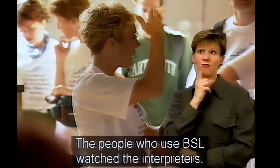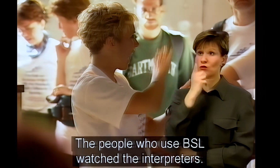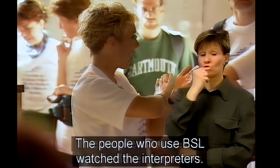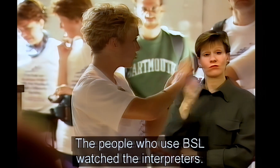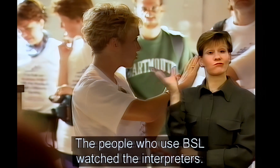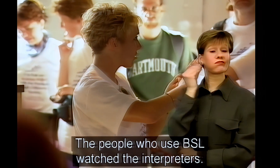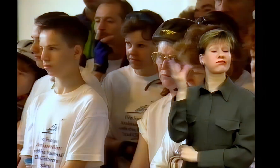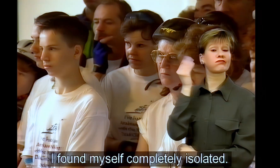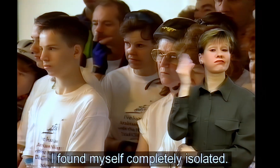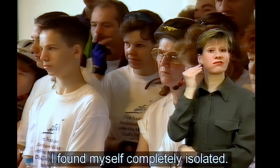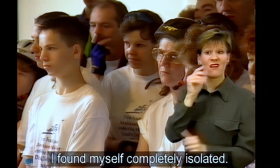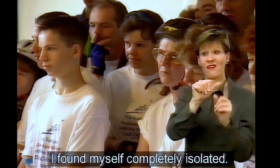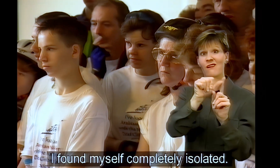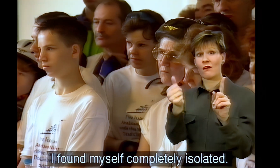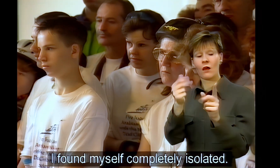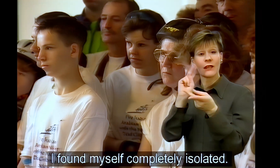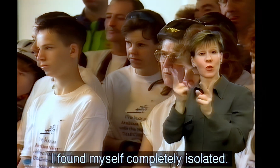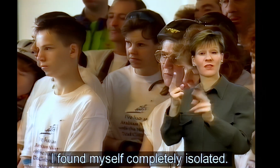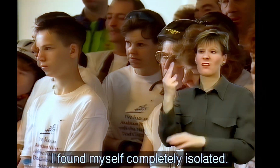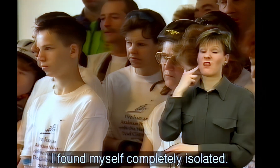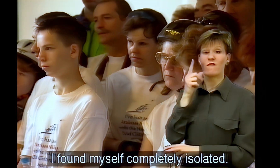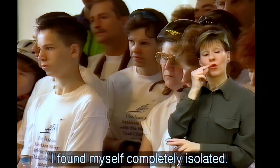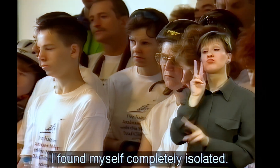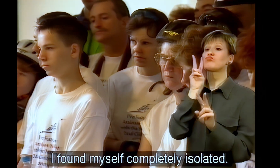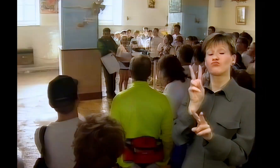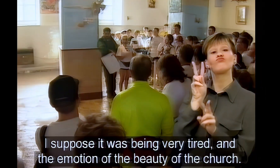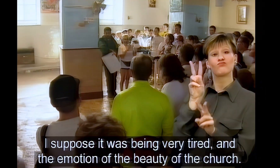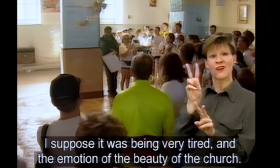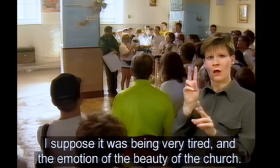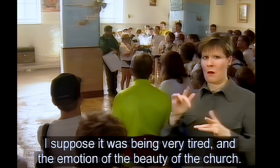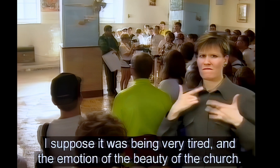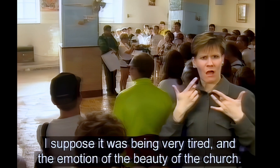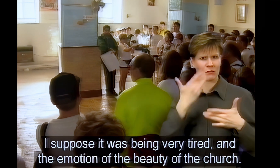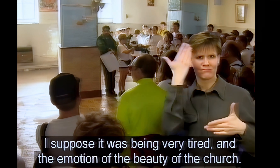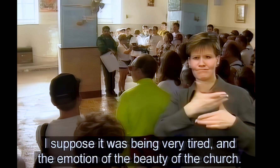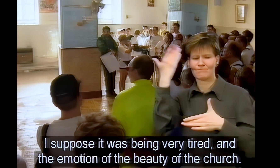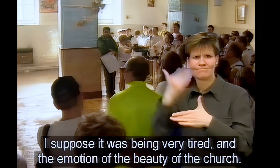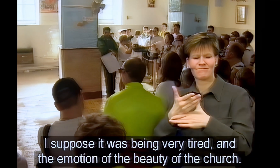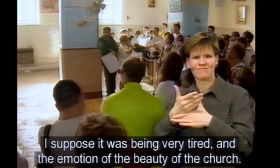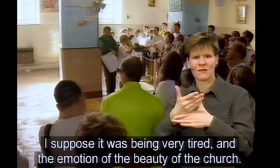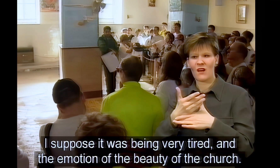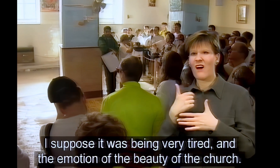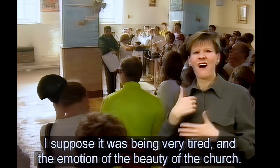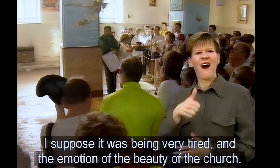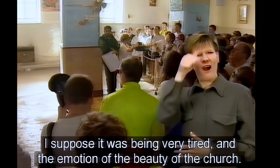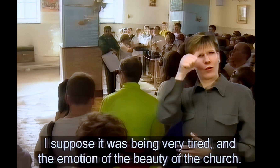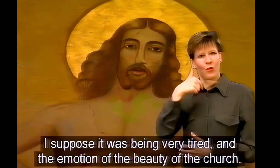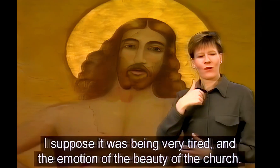the interpreters, and I found myself completely isolated again. And I suppose it was being very, very tired, and it was